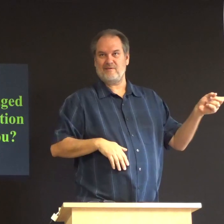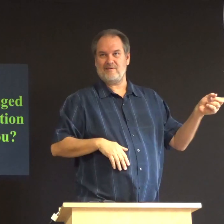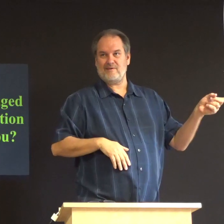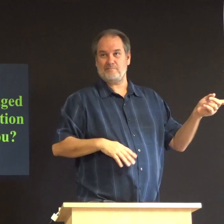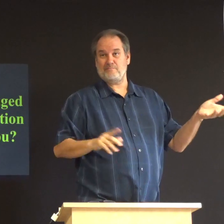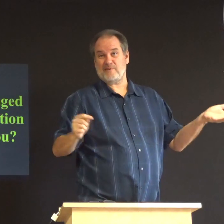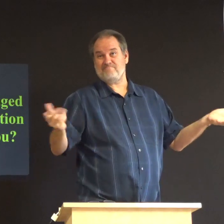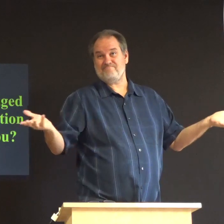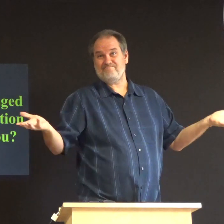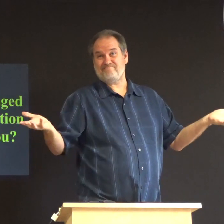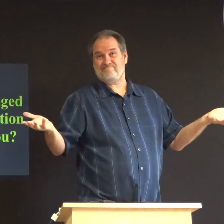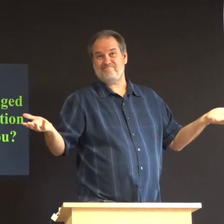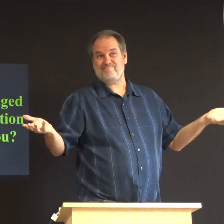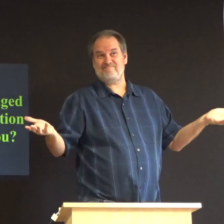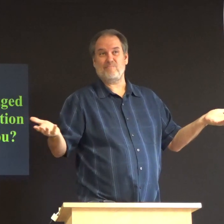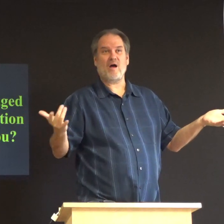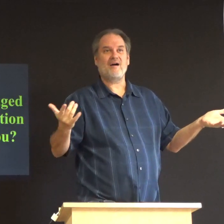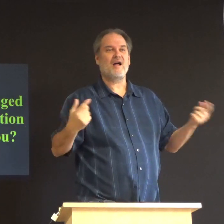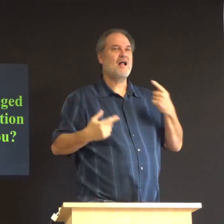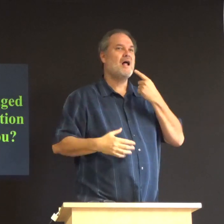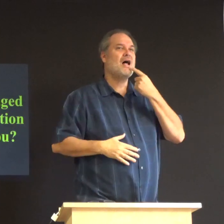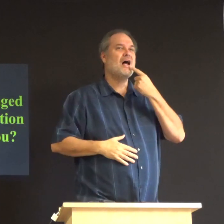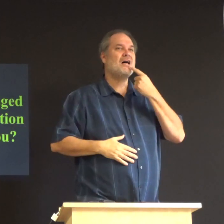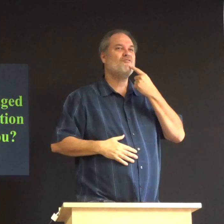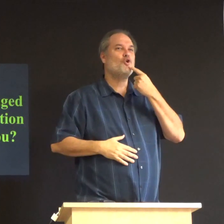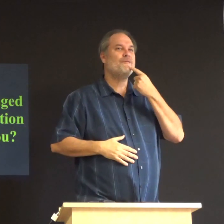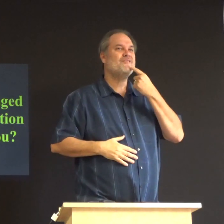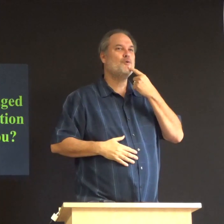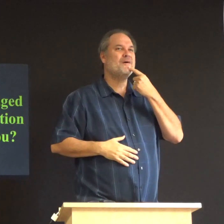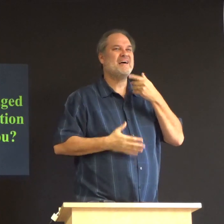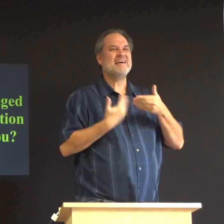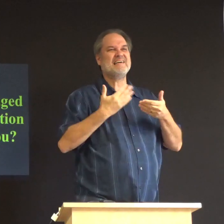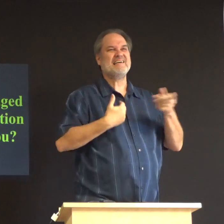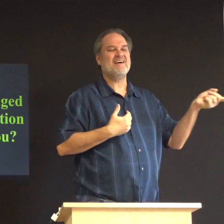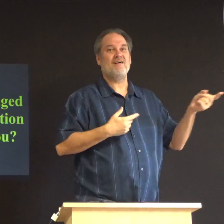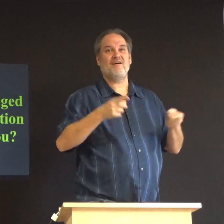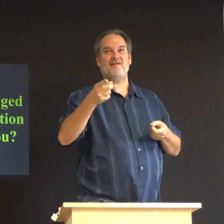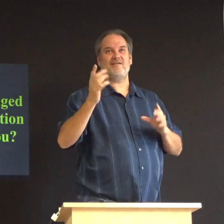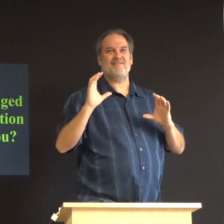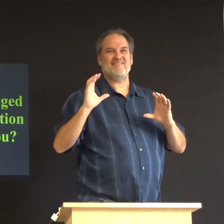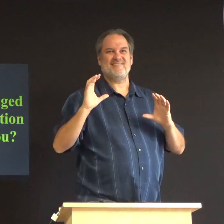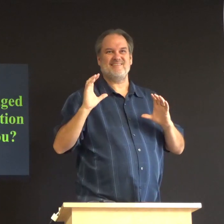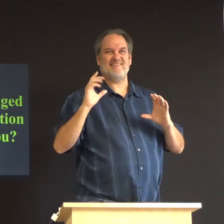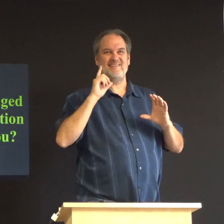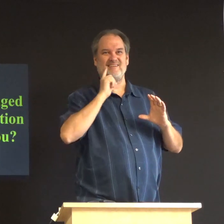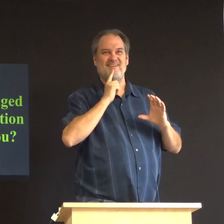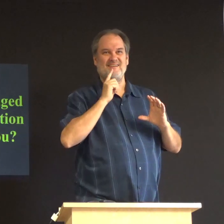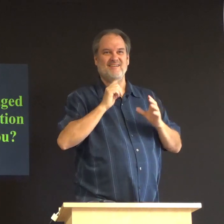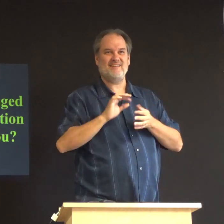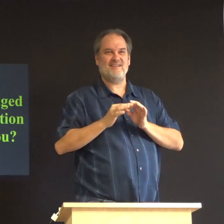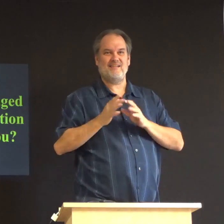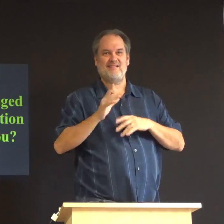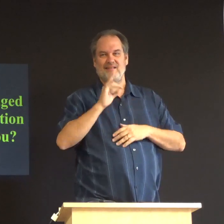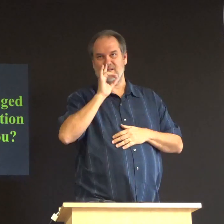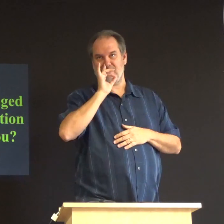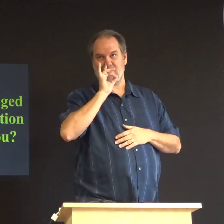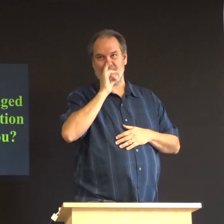are better than some of those hearing people that got a job over you, simply because they can speak and communicate. Deaf people,